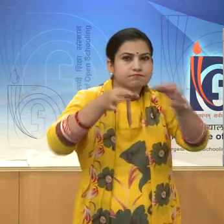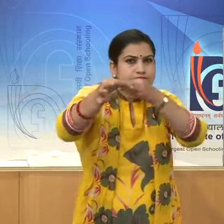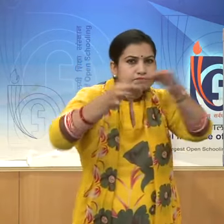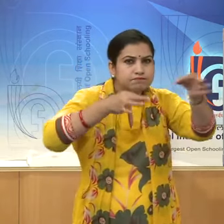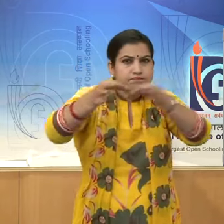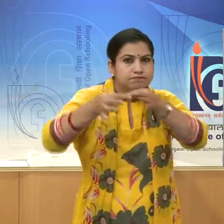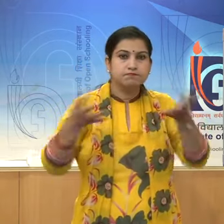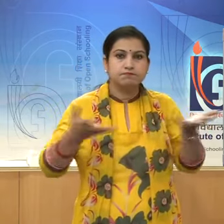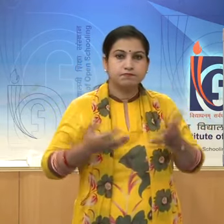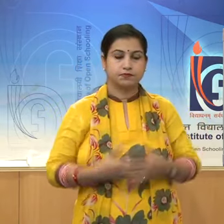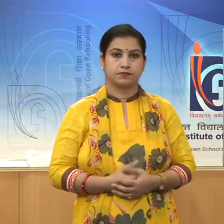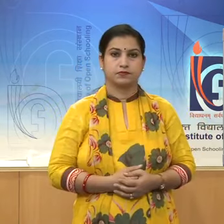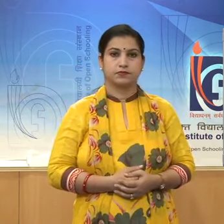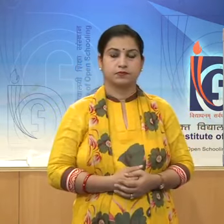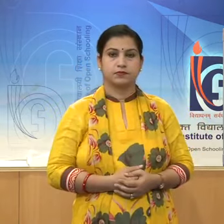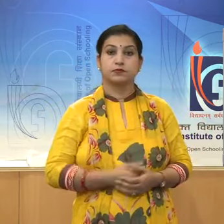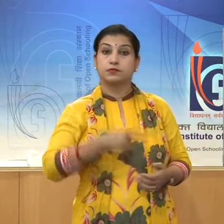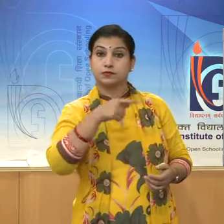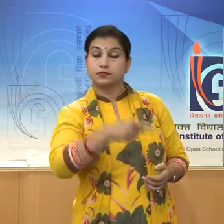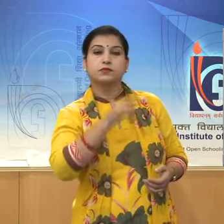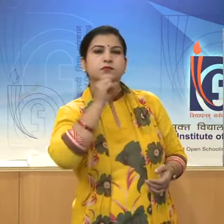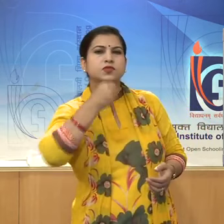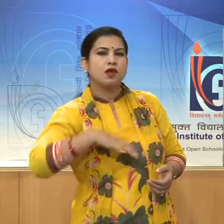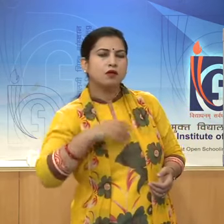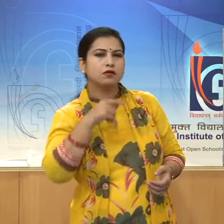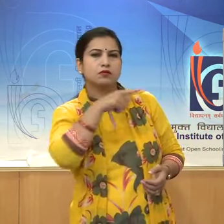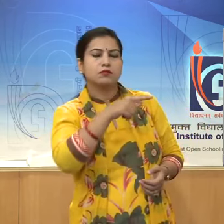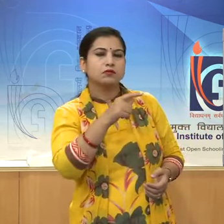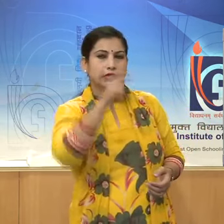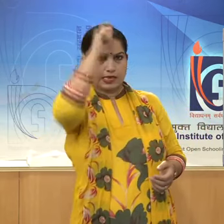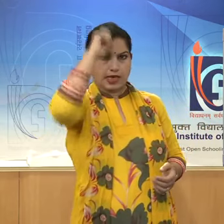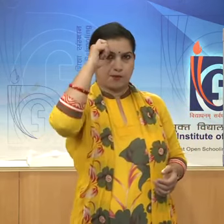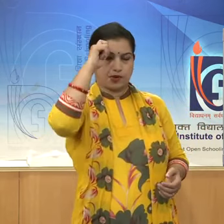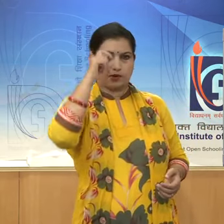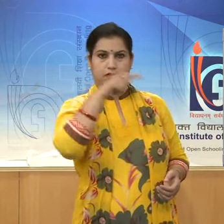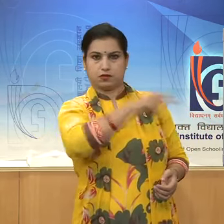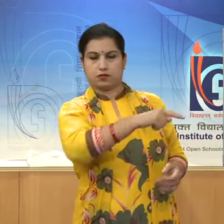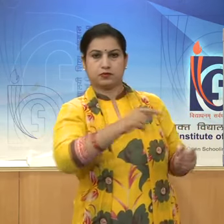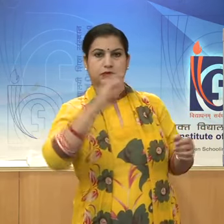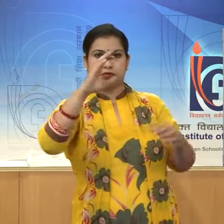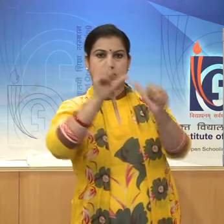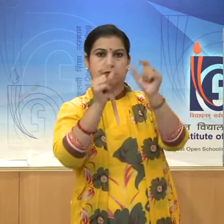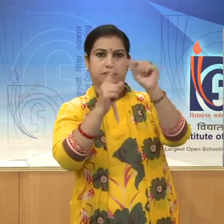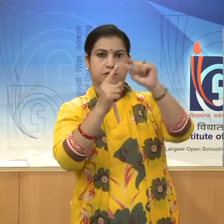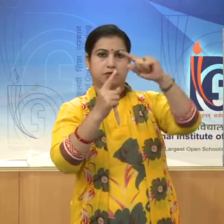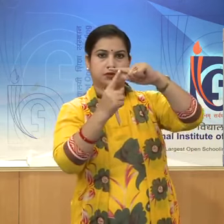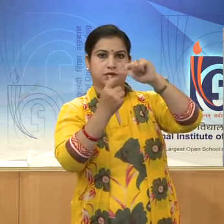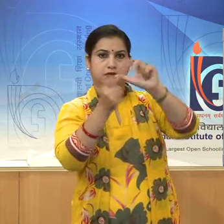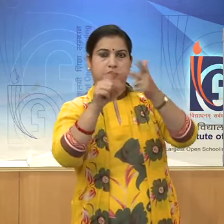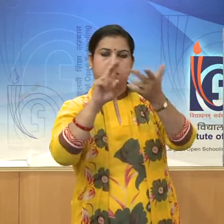illustrates the young captain giving order